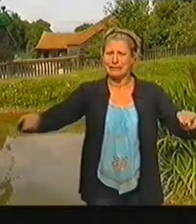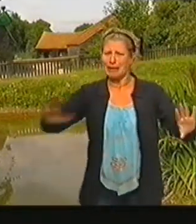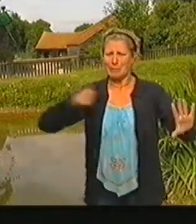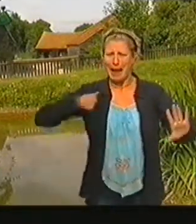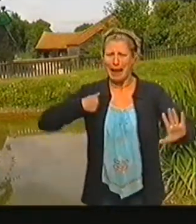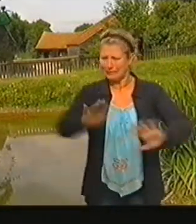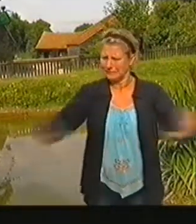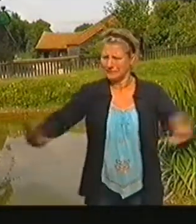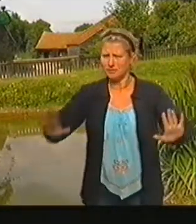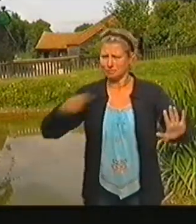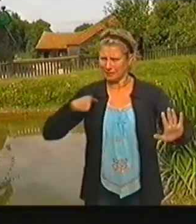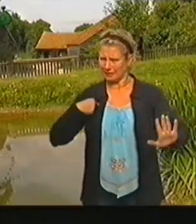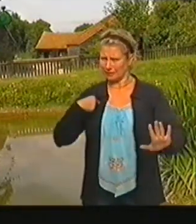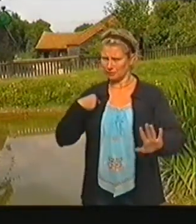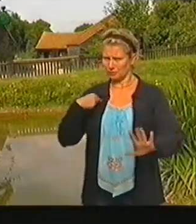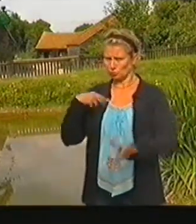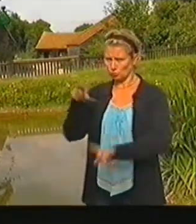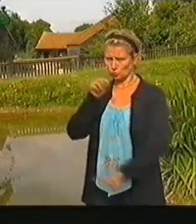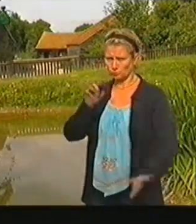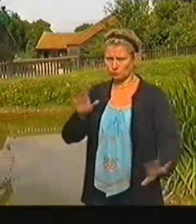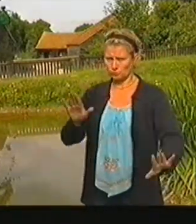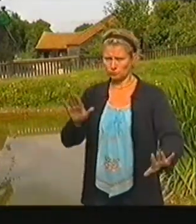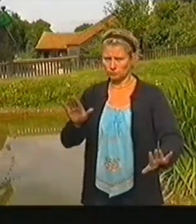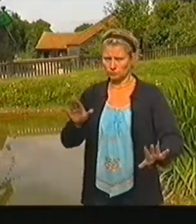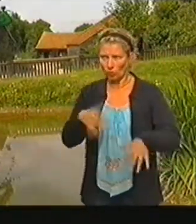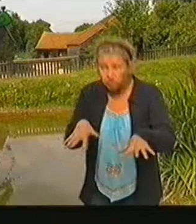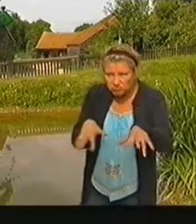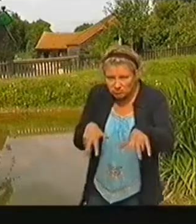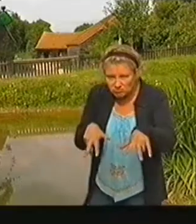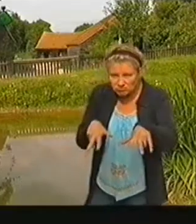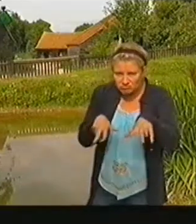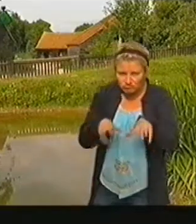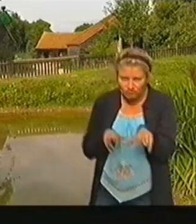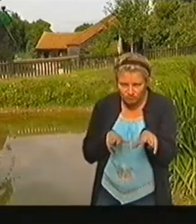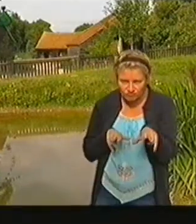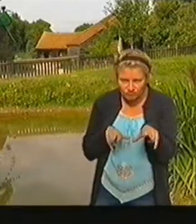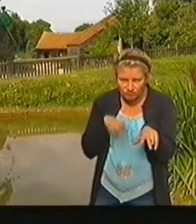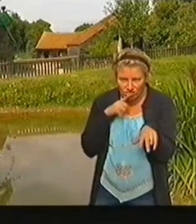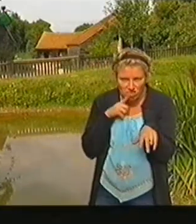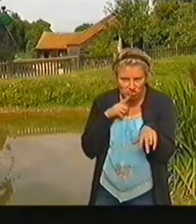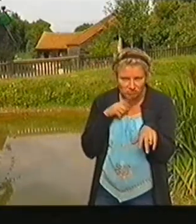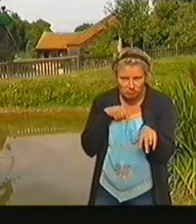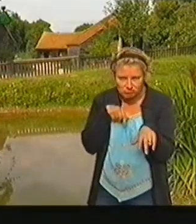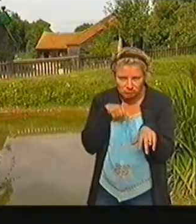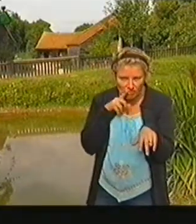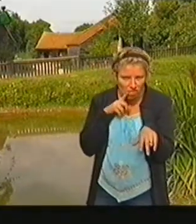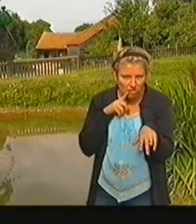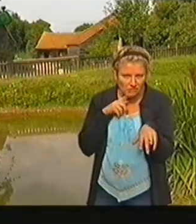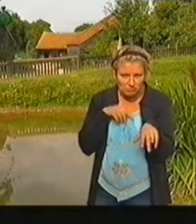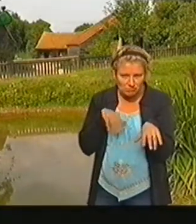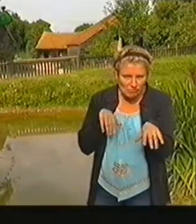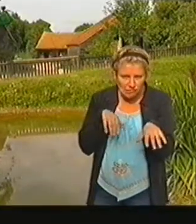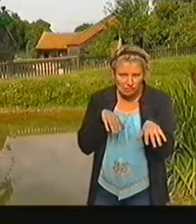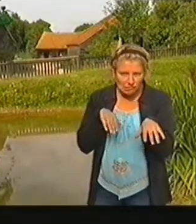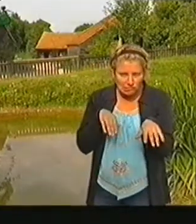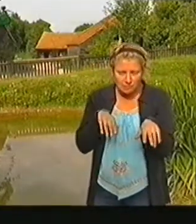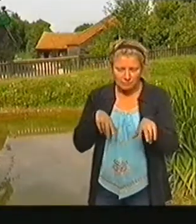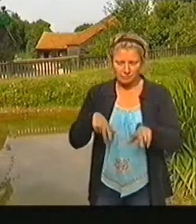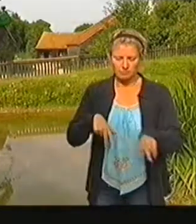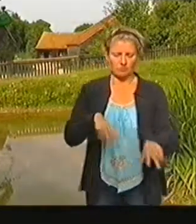badger sprang forward to grab the luscious food. "Stop!" ordered Mr. Fox. "This is my party, so I shall do the choosing." The